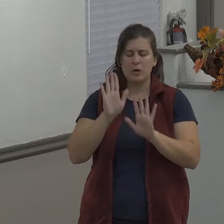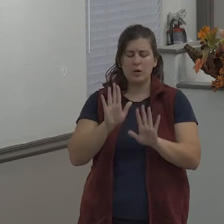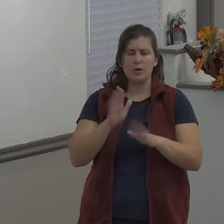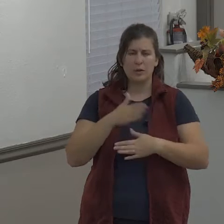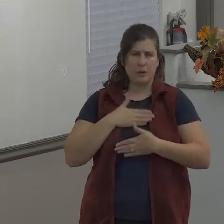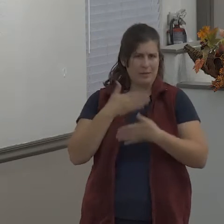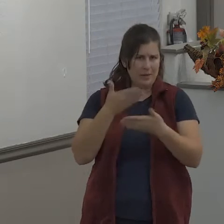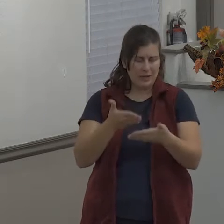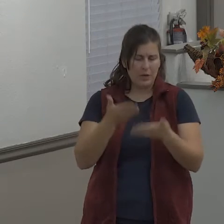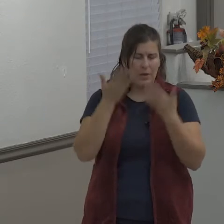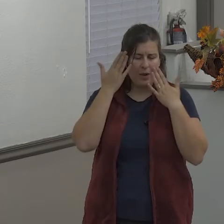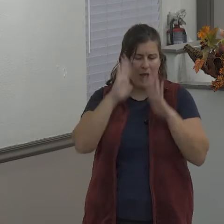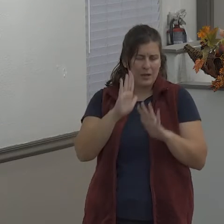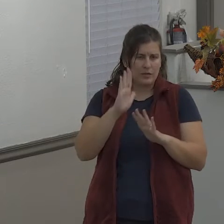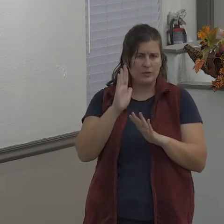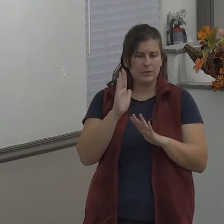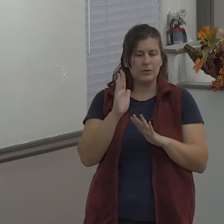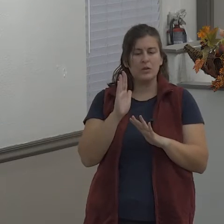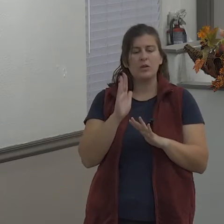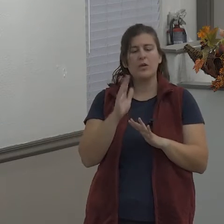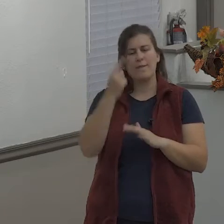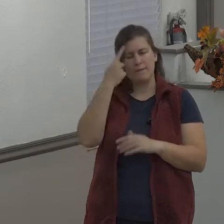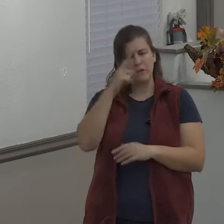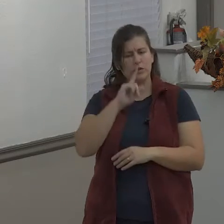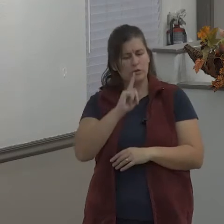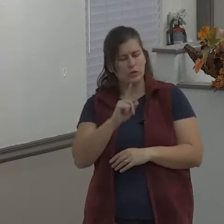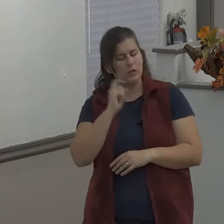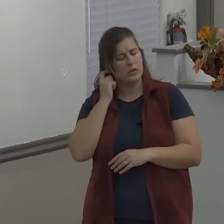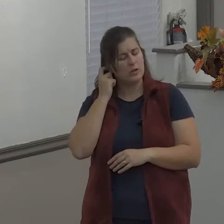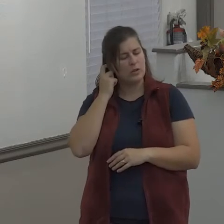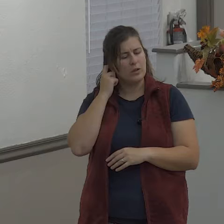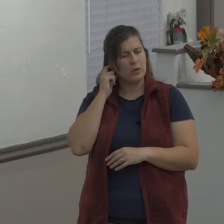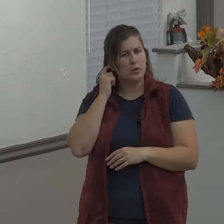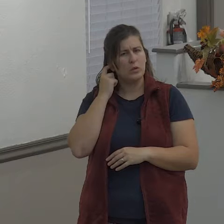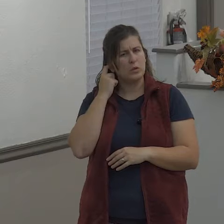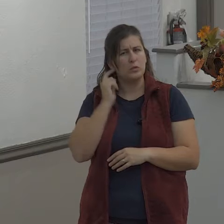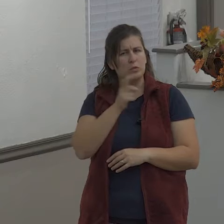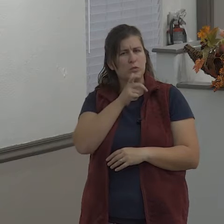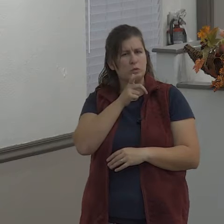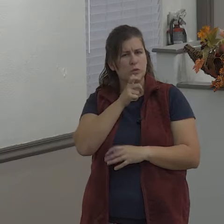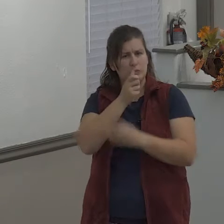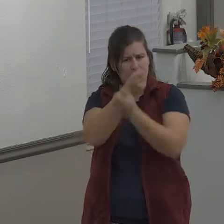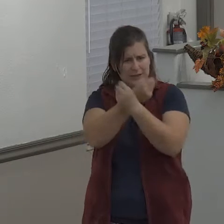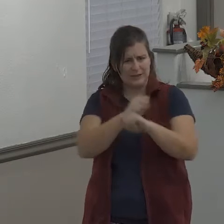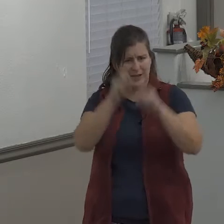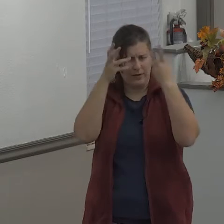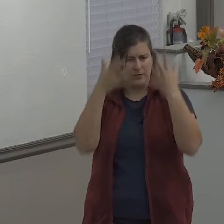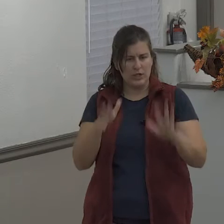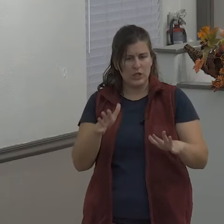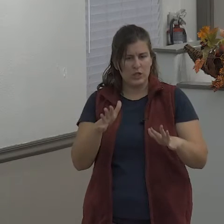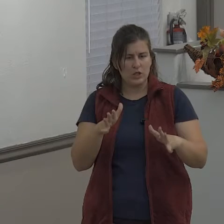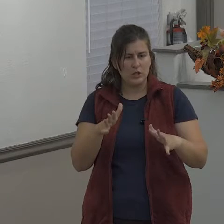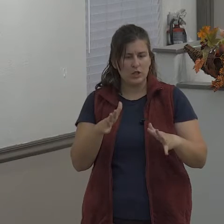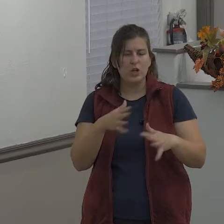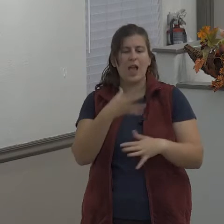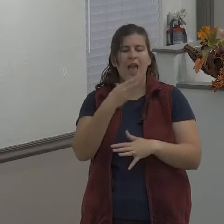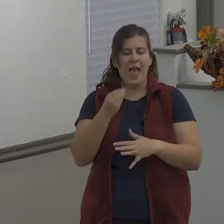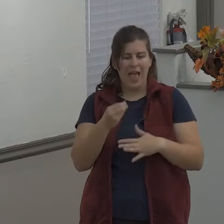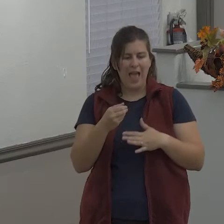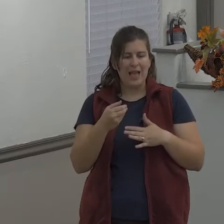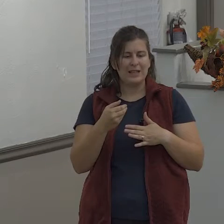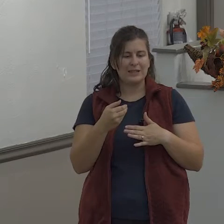right up front. I don't know who's born again and running for office.